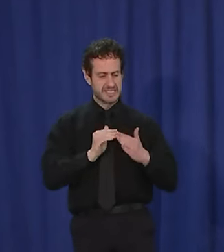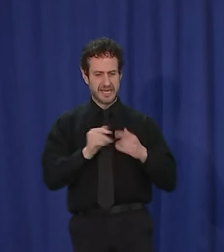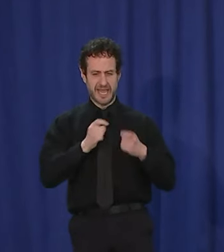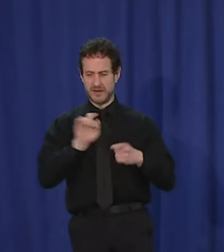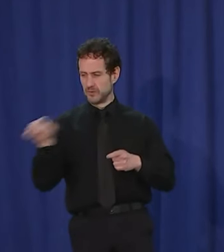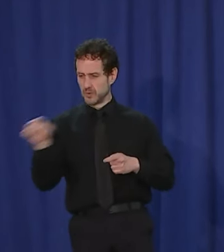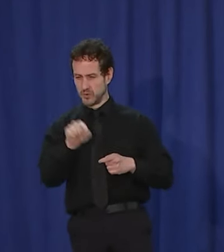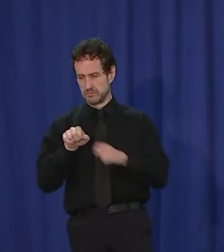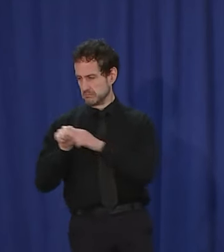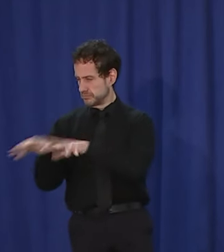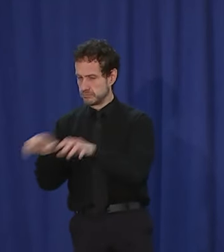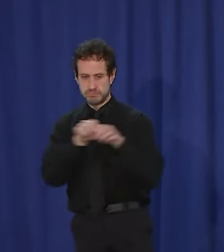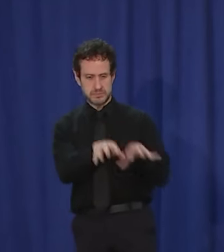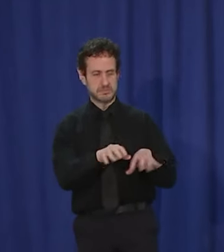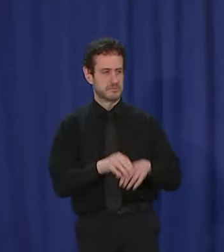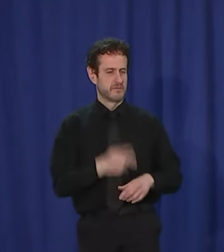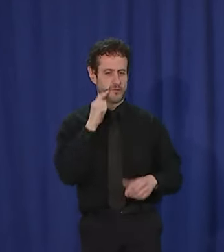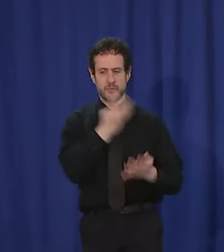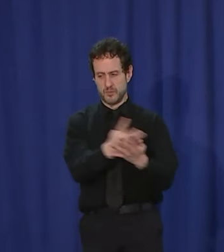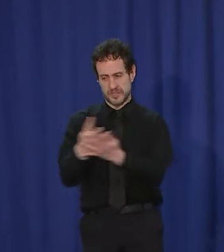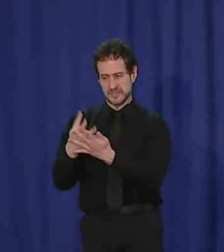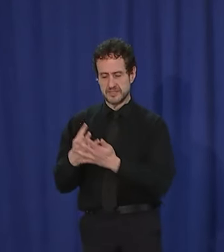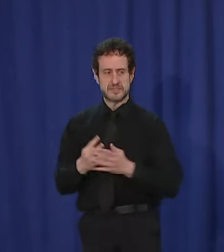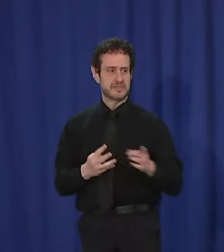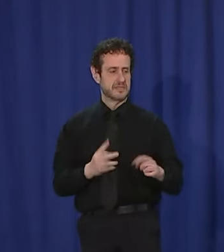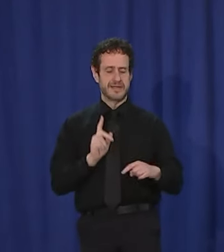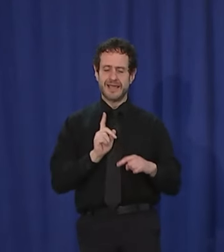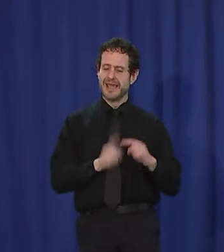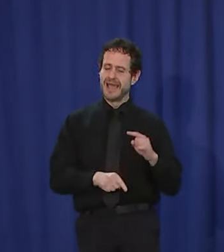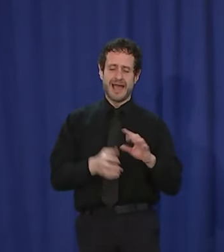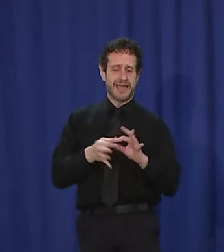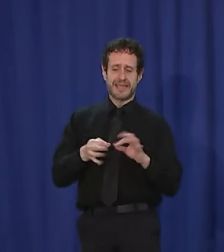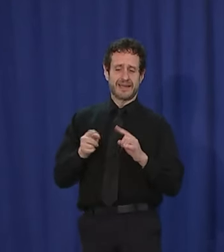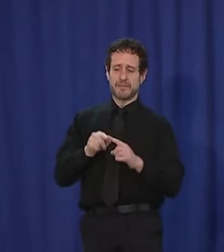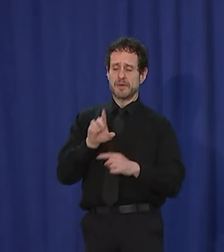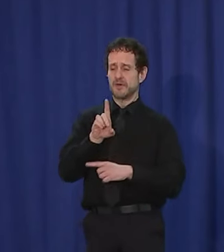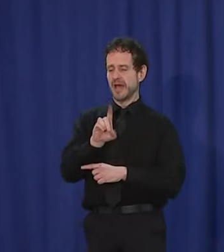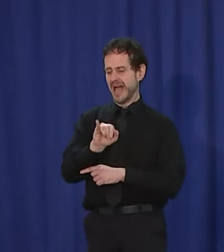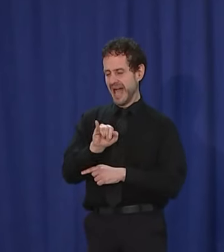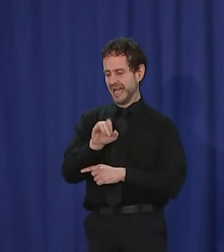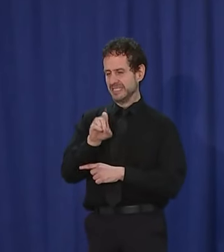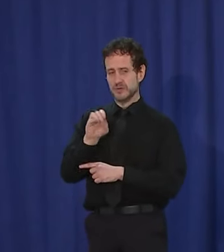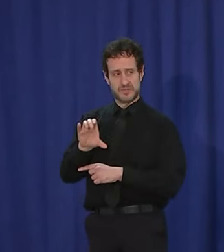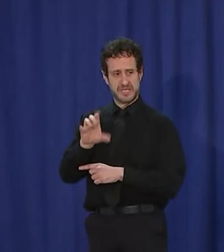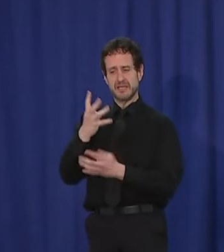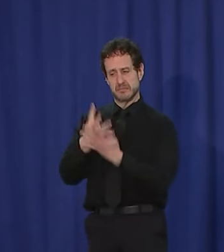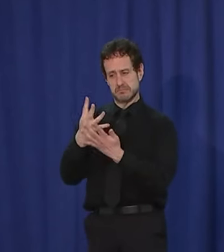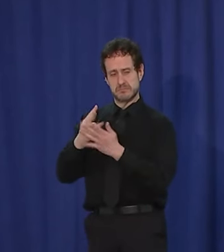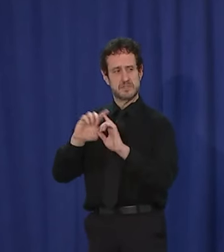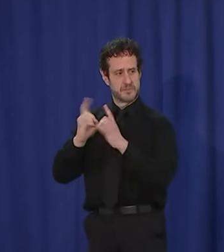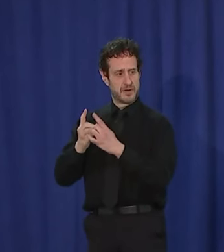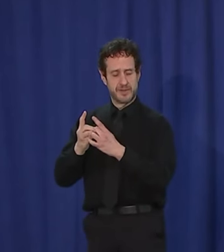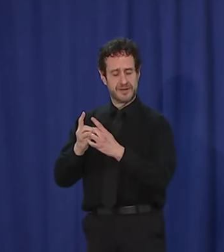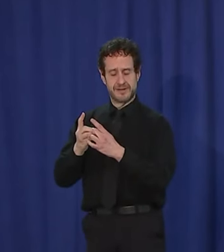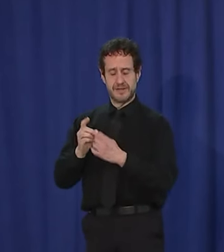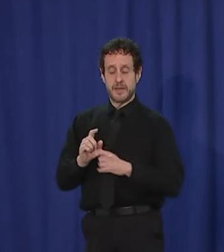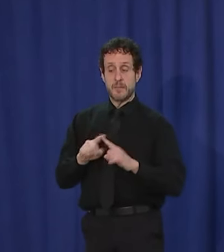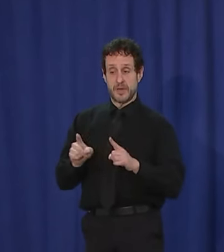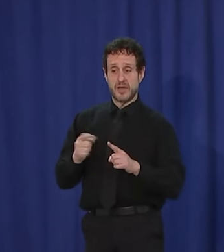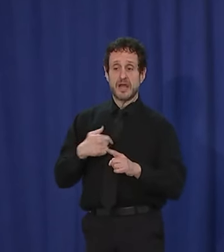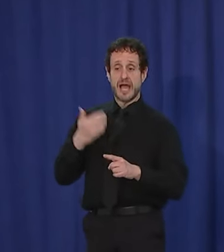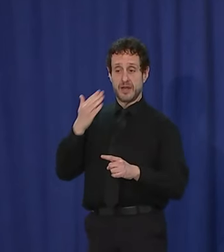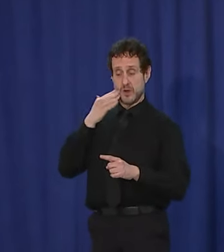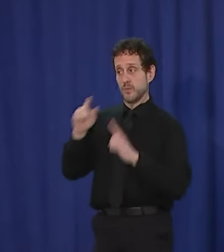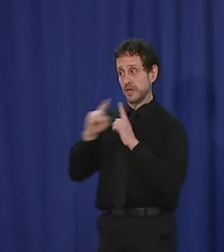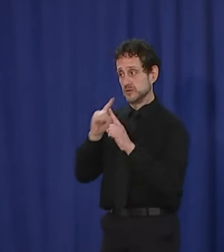Well, I can't really comment about IDOC because I don't have that much visibility into it. But I know from my conversations